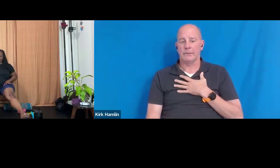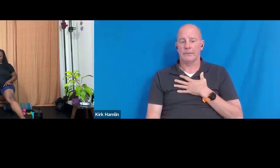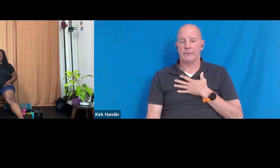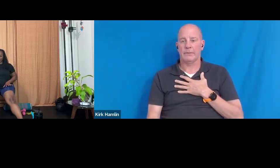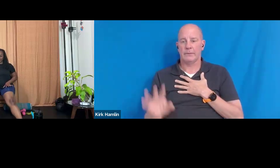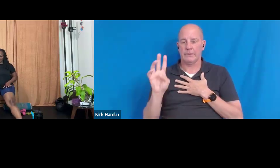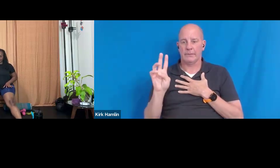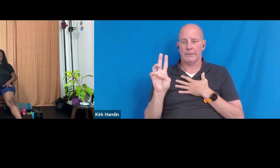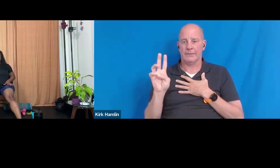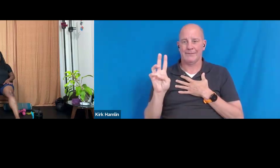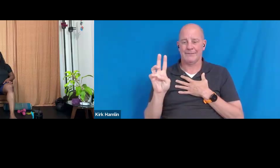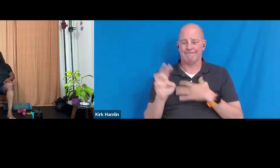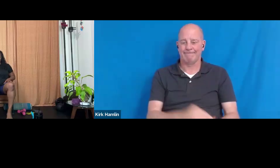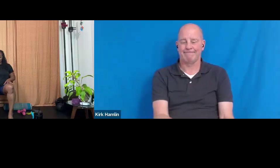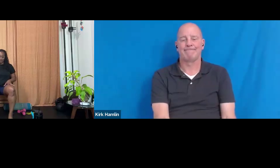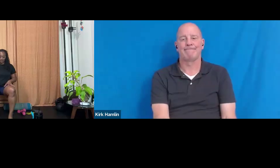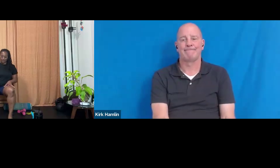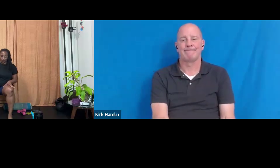lift. Nice.